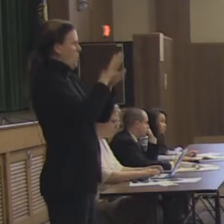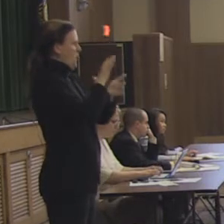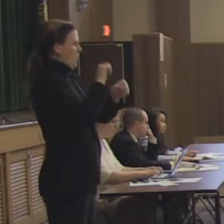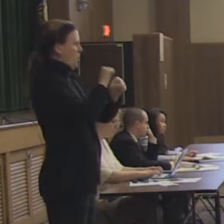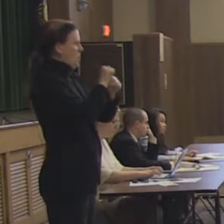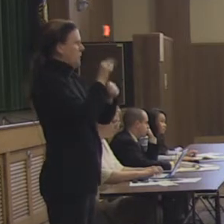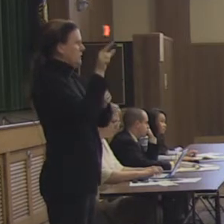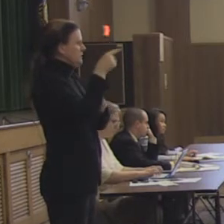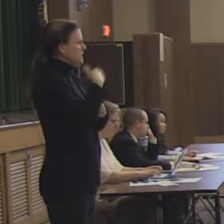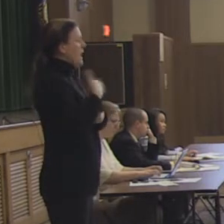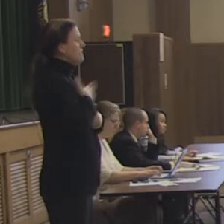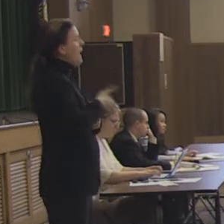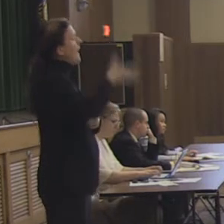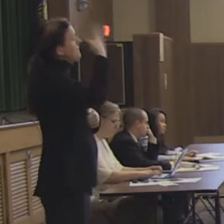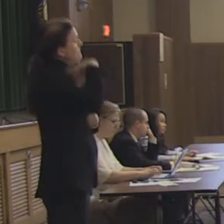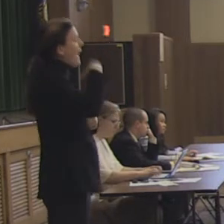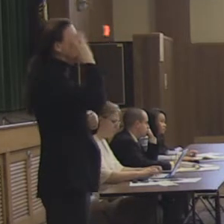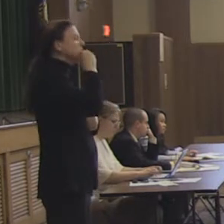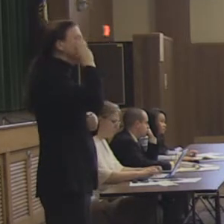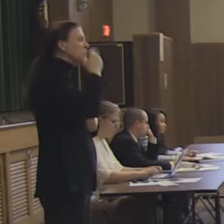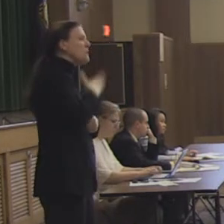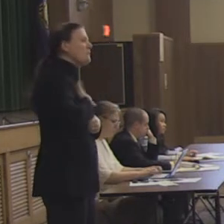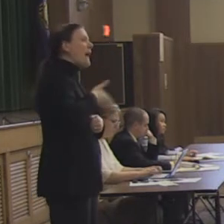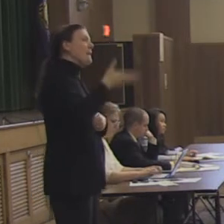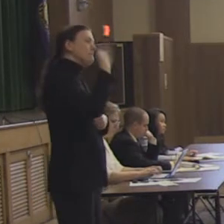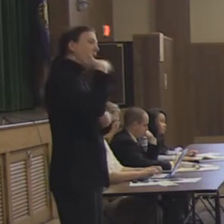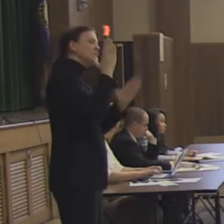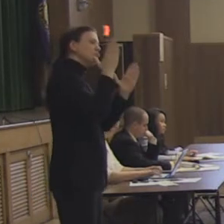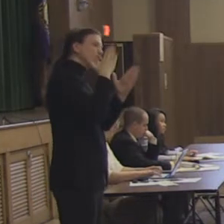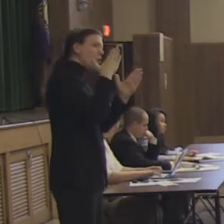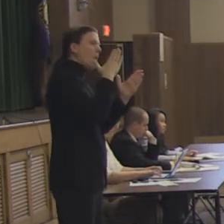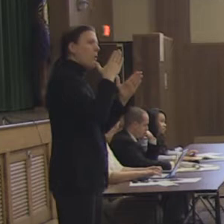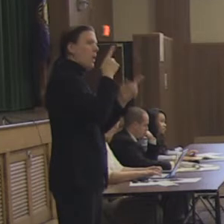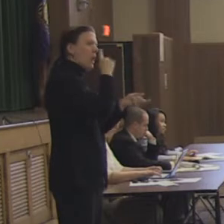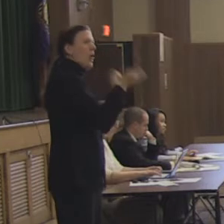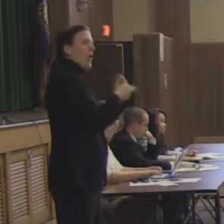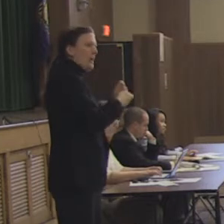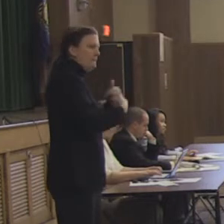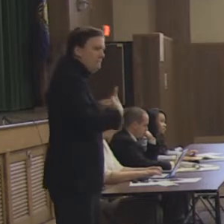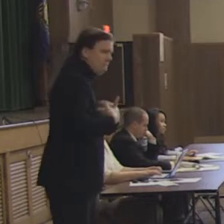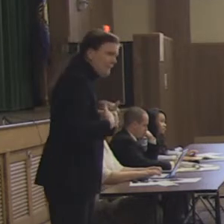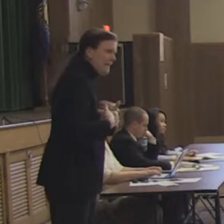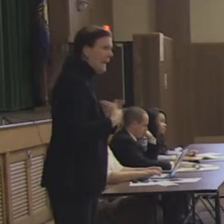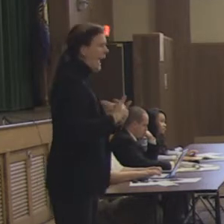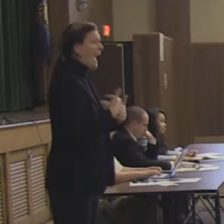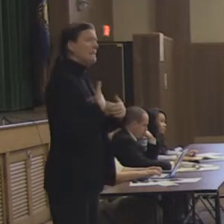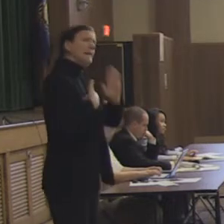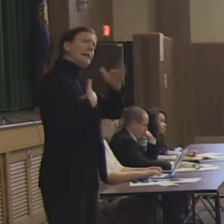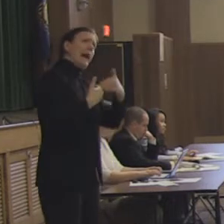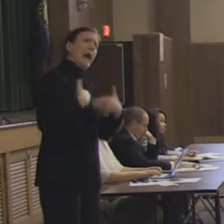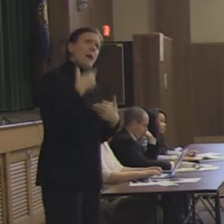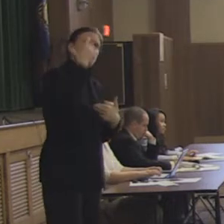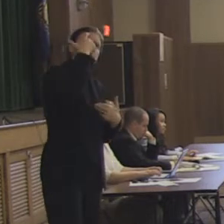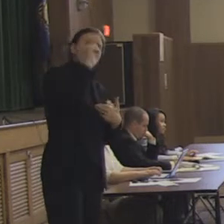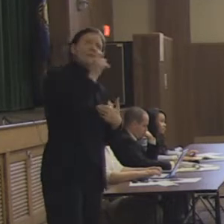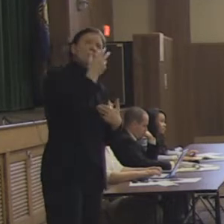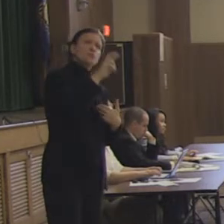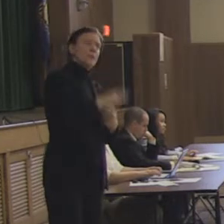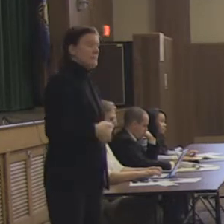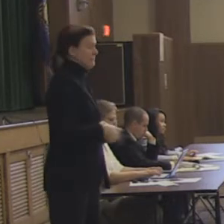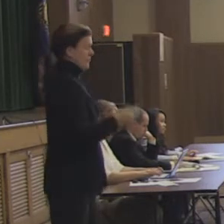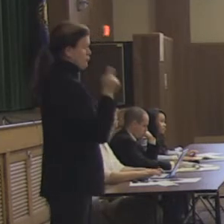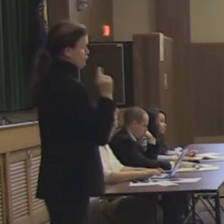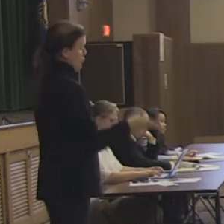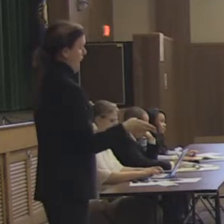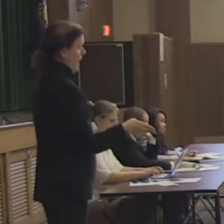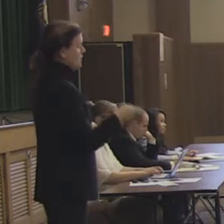They used past cases, interpretate. Again, I had a brain tumor, interpretate. Now the situation